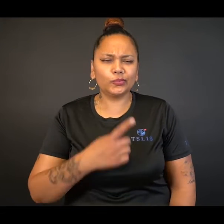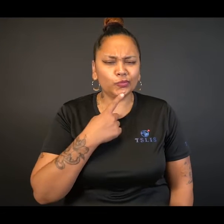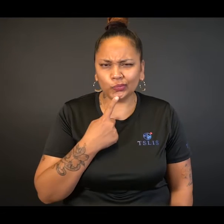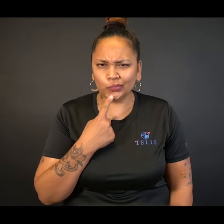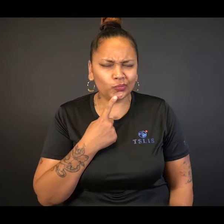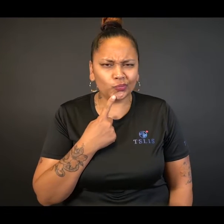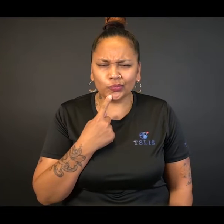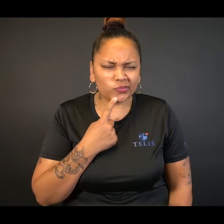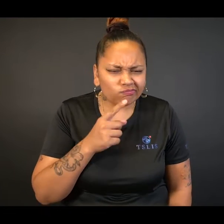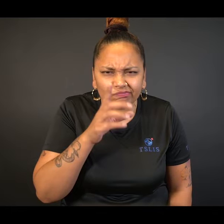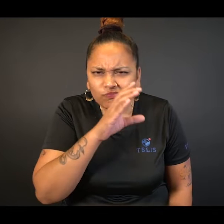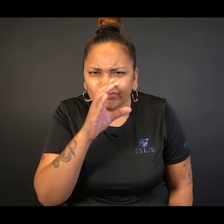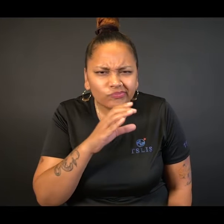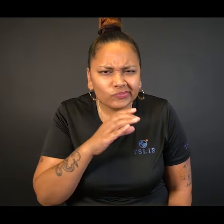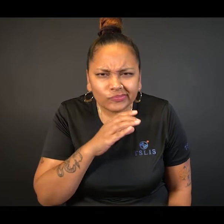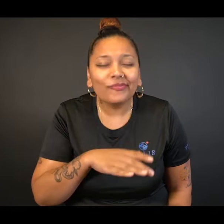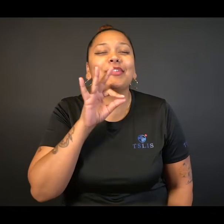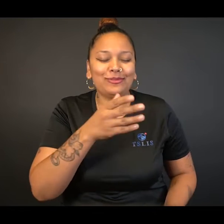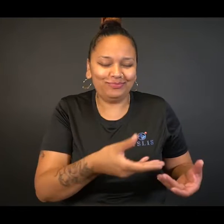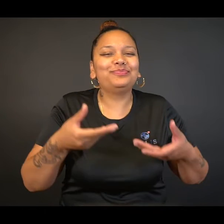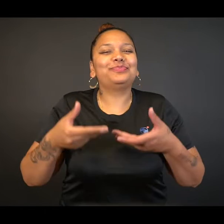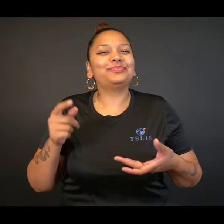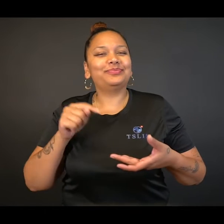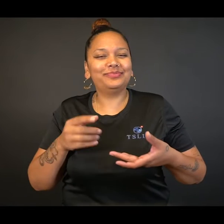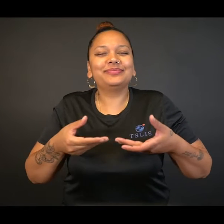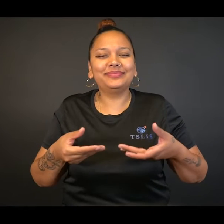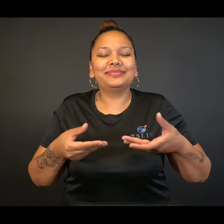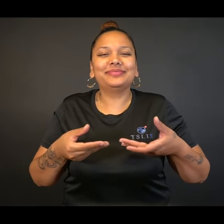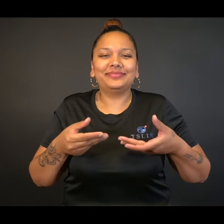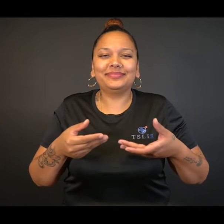Hmm, let me see. This is it.